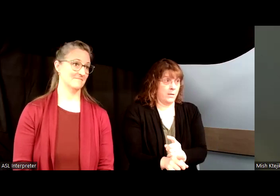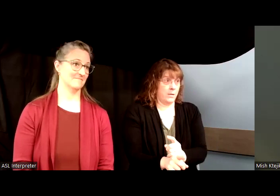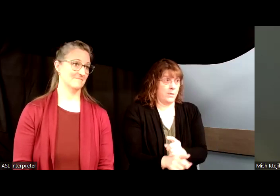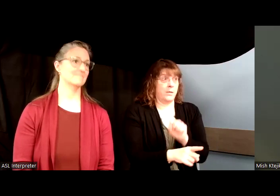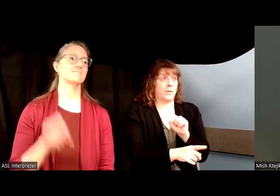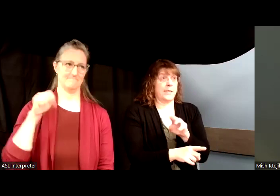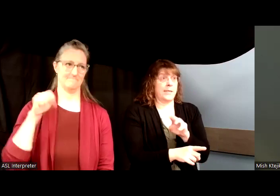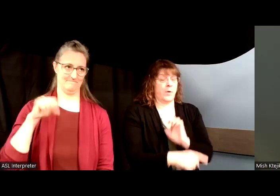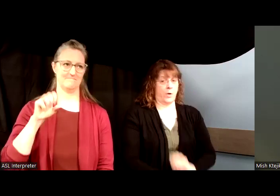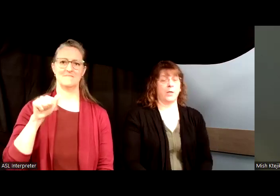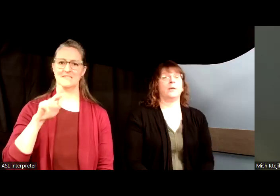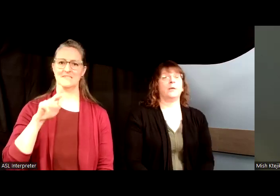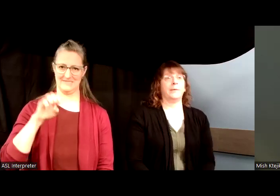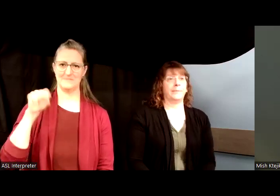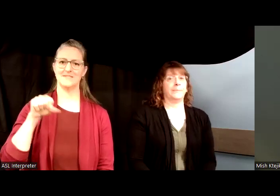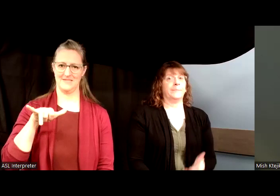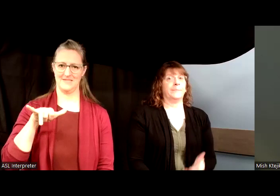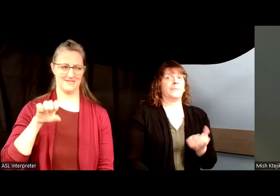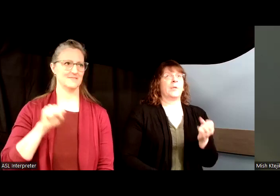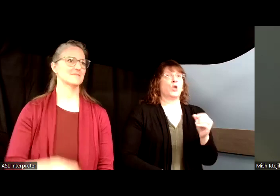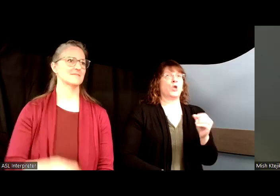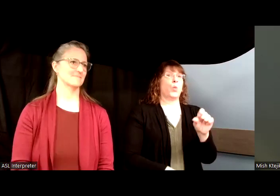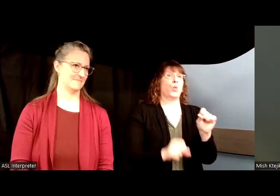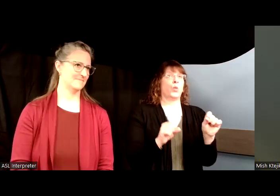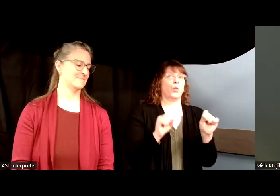correct? Yes.